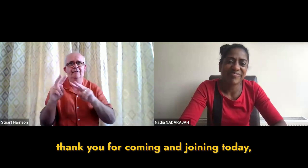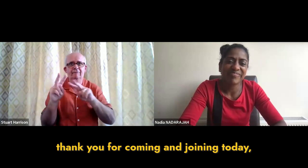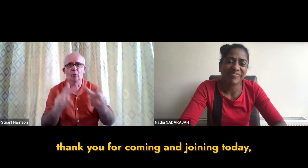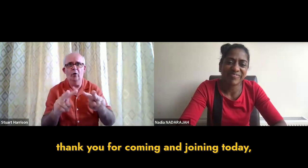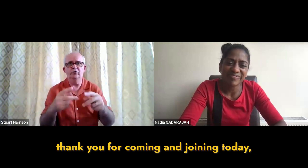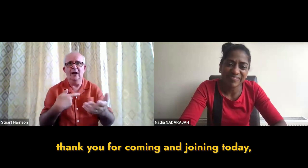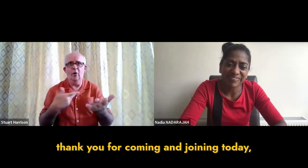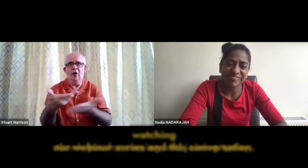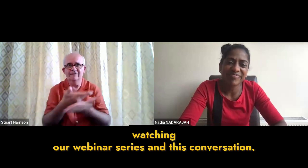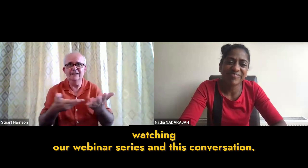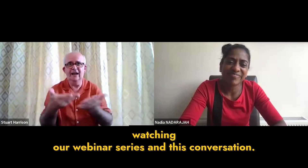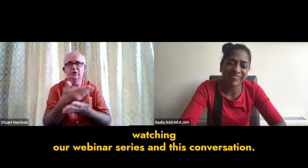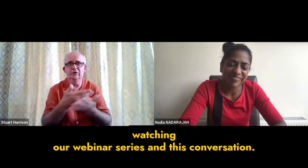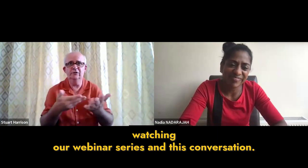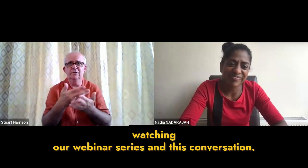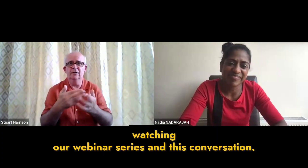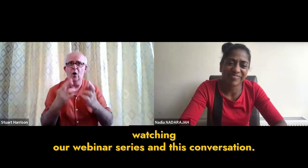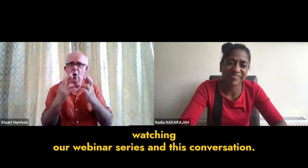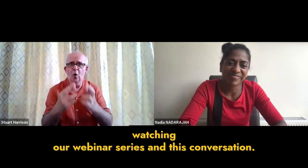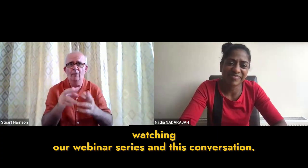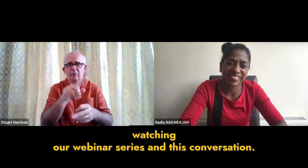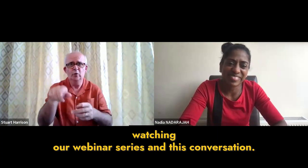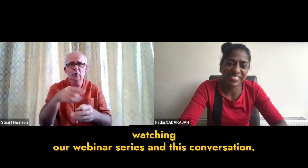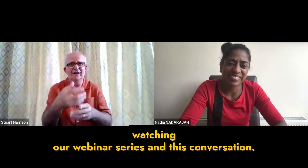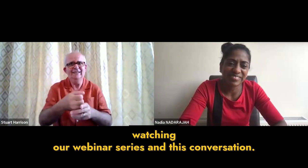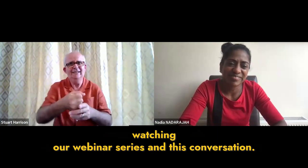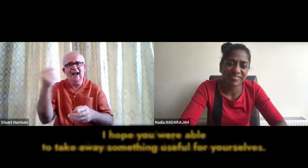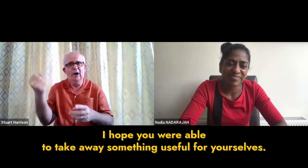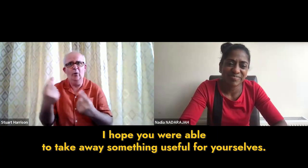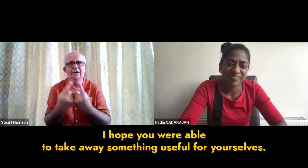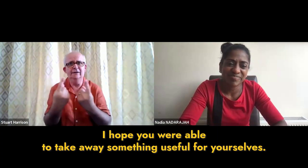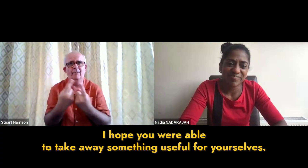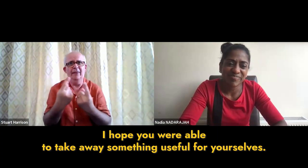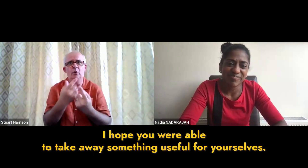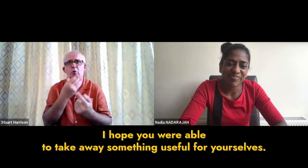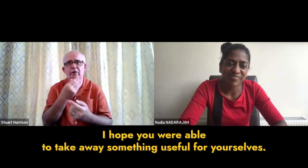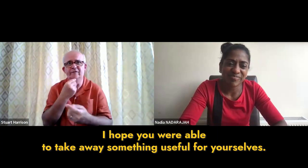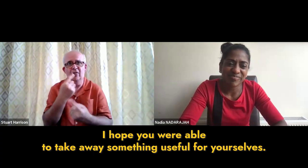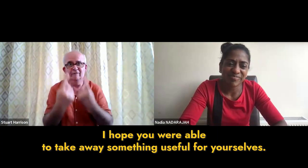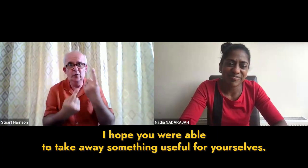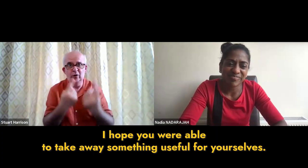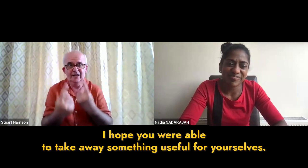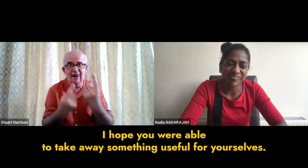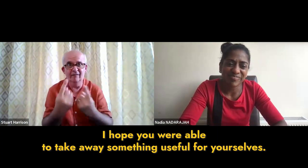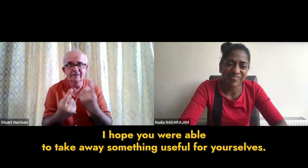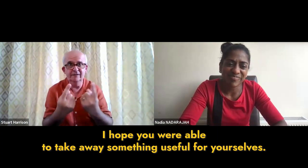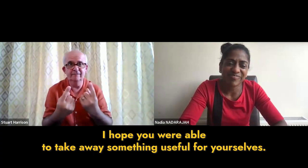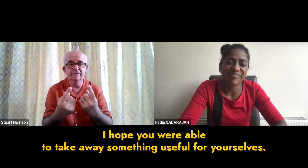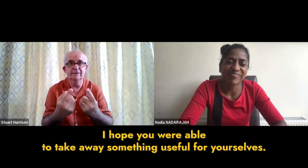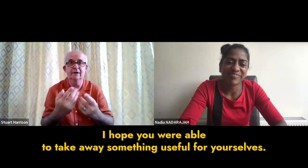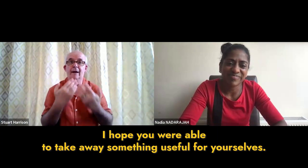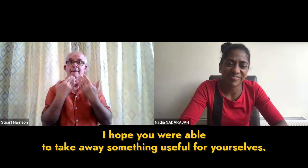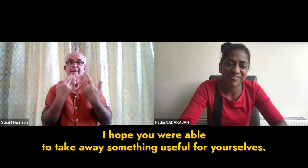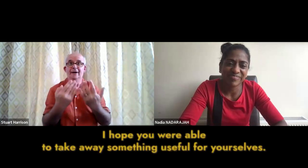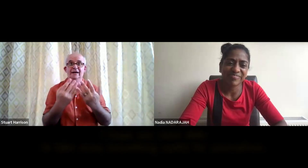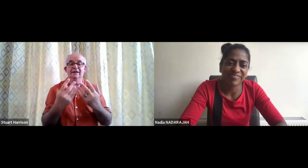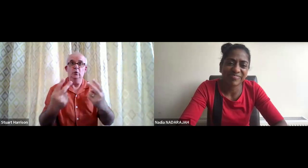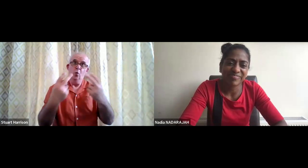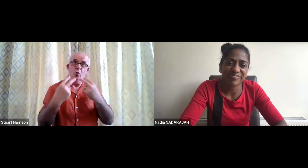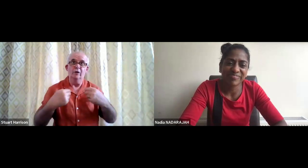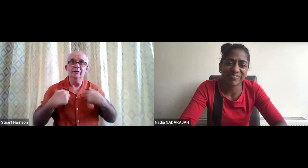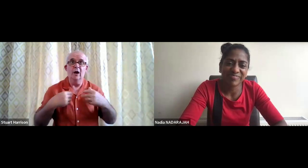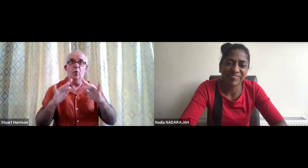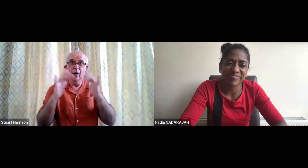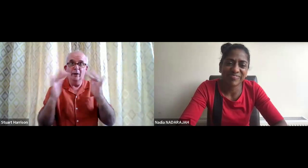coming and joining today, watching our webinar series and this conversation. I hope you are able to take away something useful for yourselves.